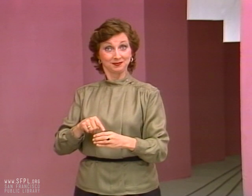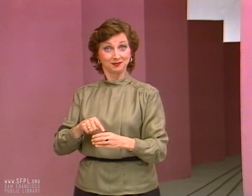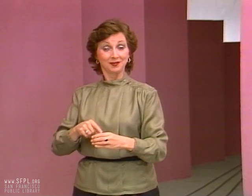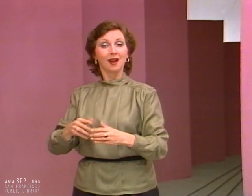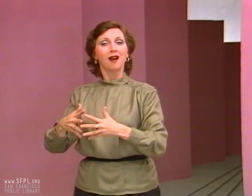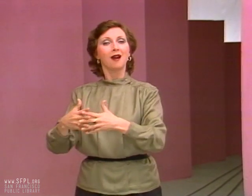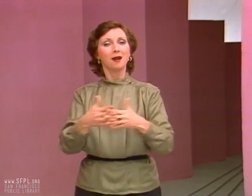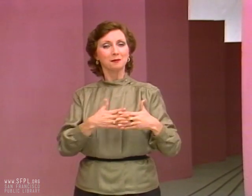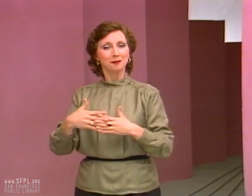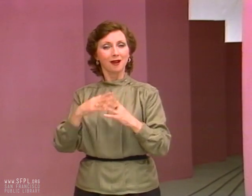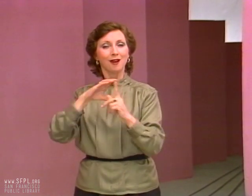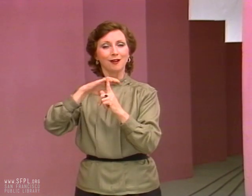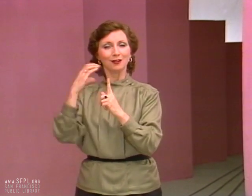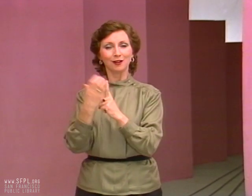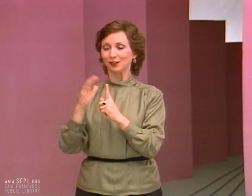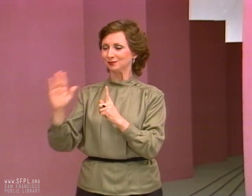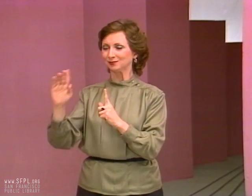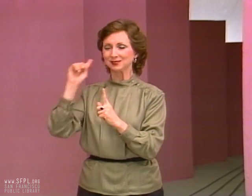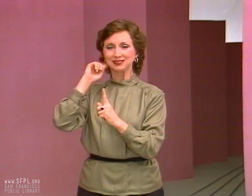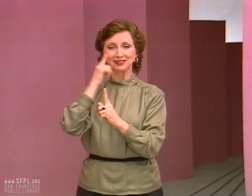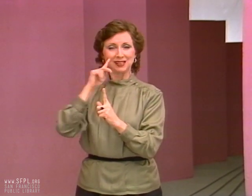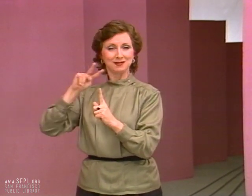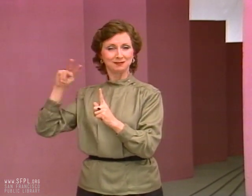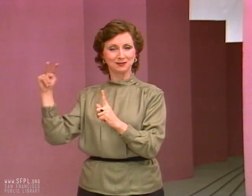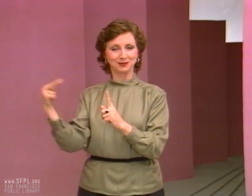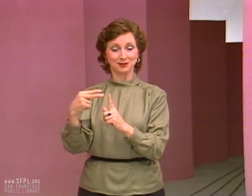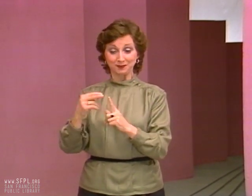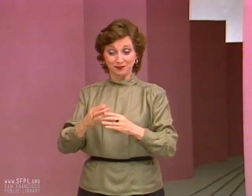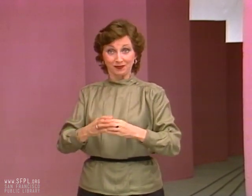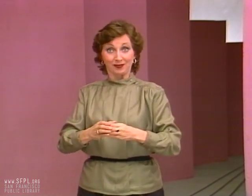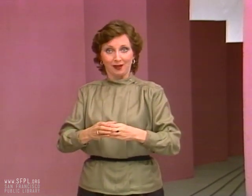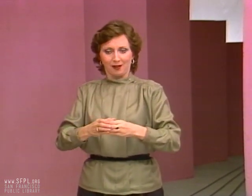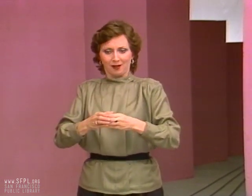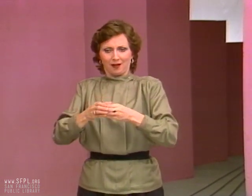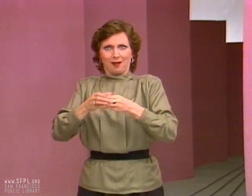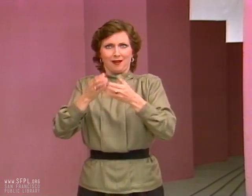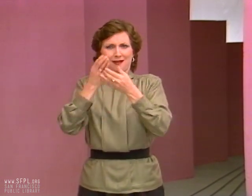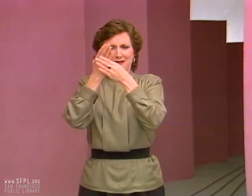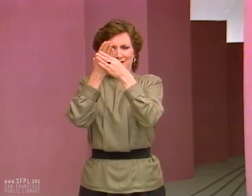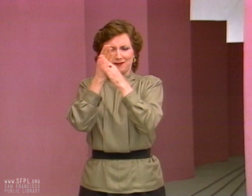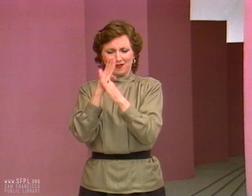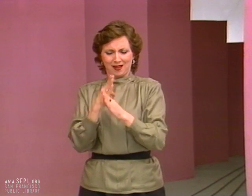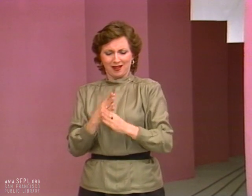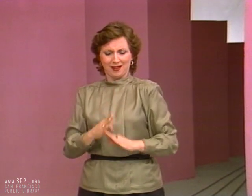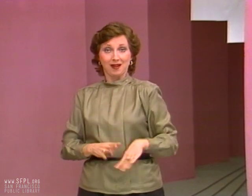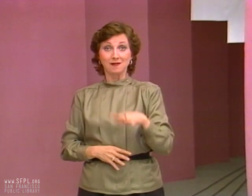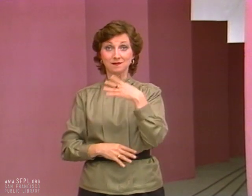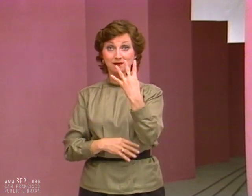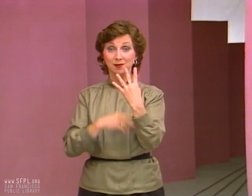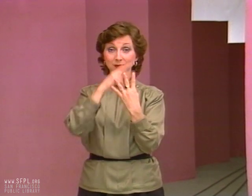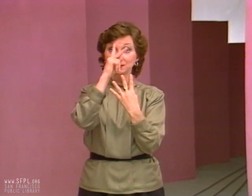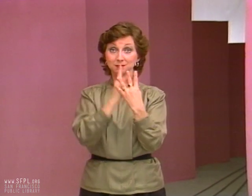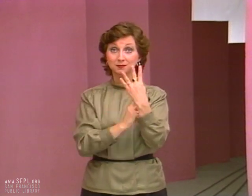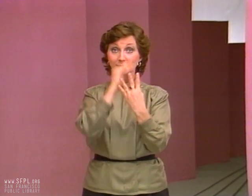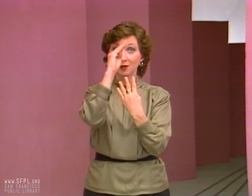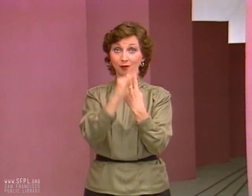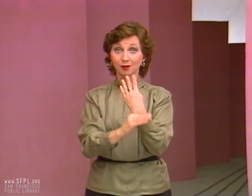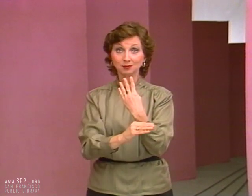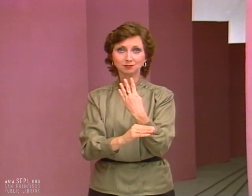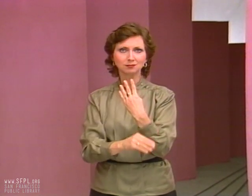special opportunity in this series, American Culture, the Deaf Perspective, to take a close look at ourselves through disciplines